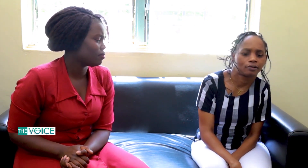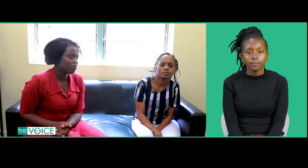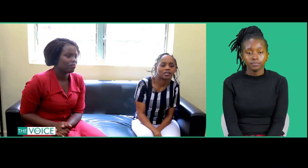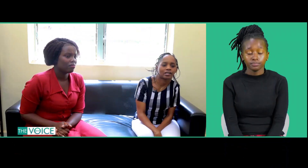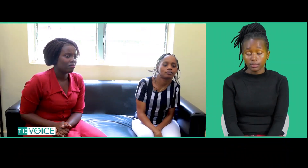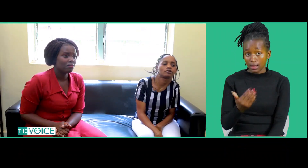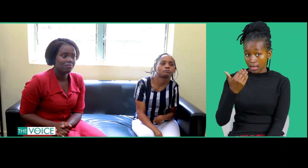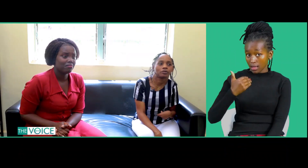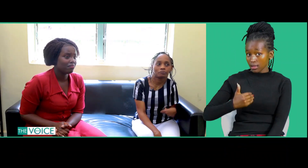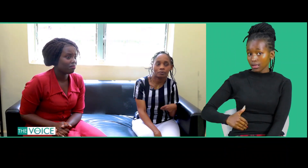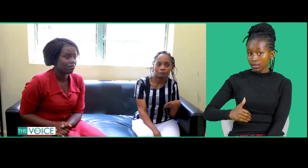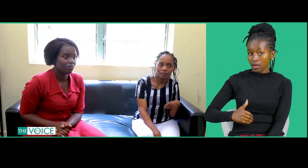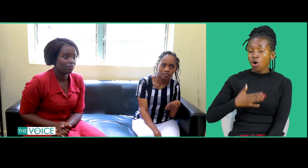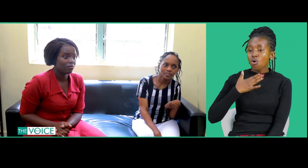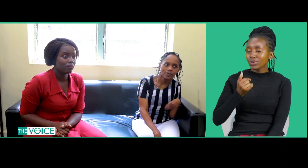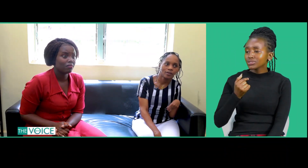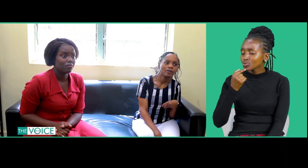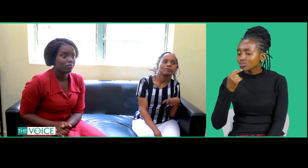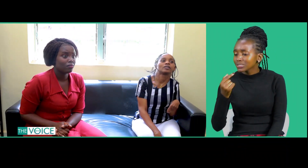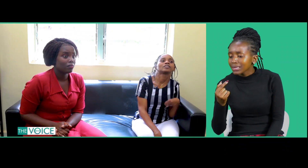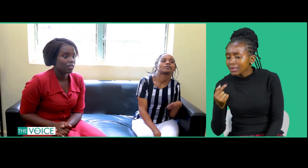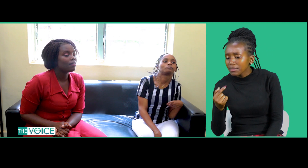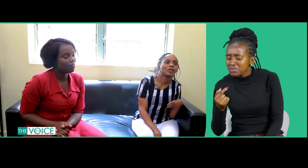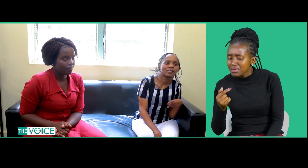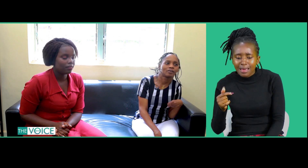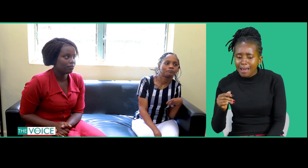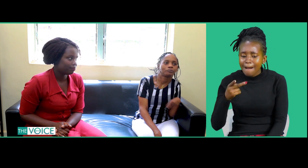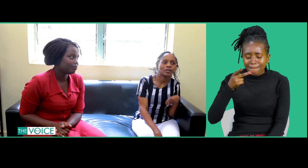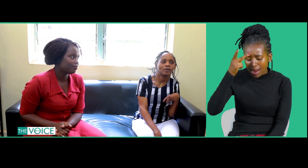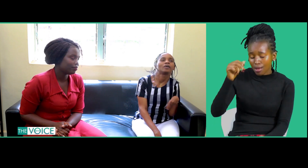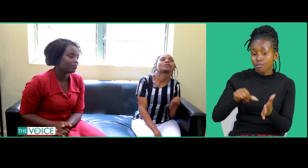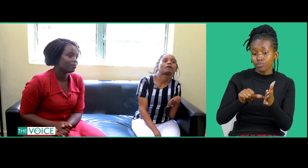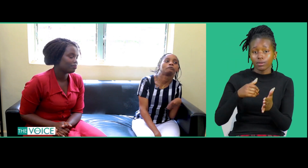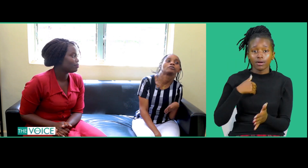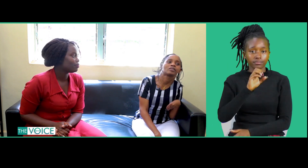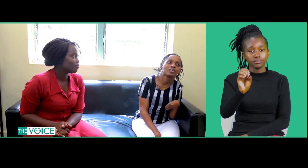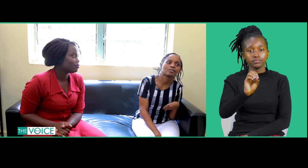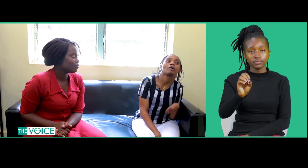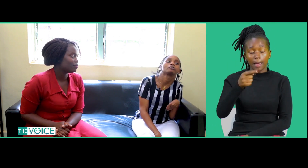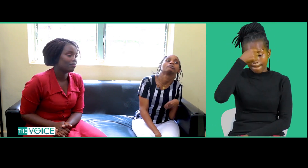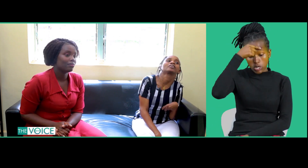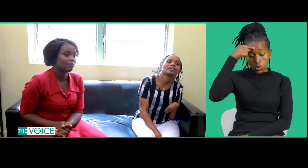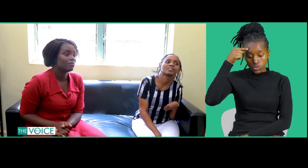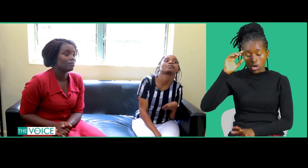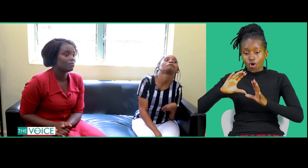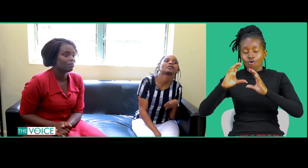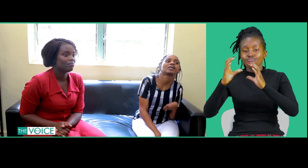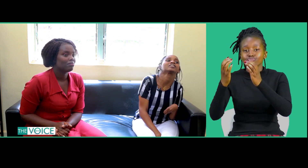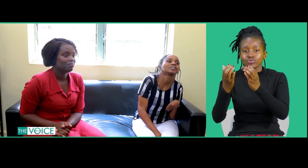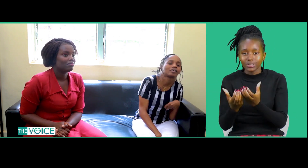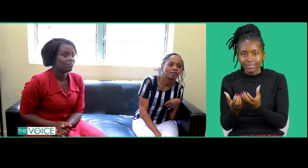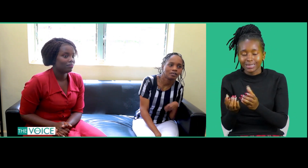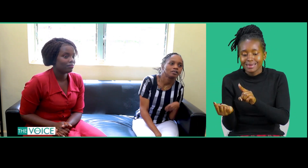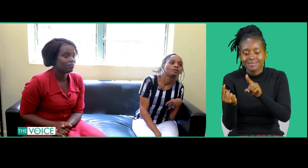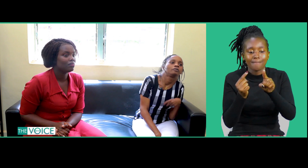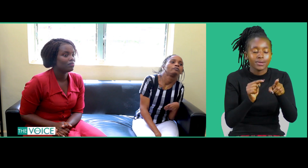Personally, I don't blame the parents. The reason being, the community is the one who creates the